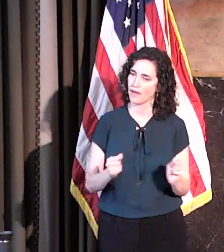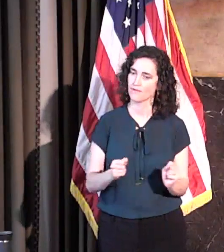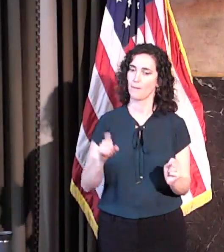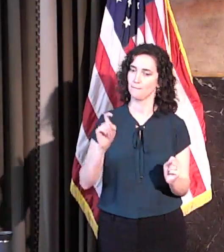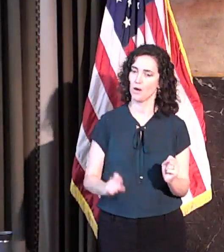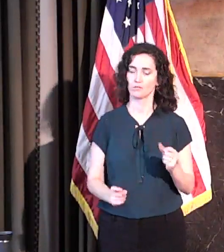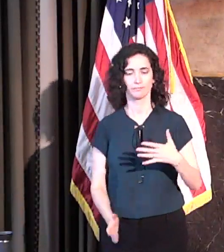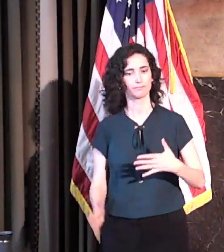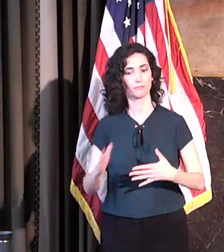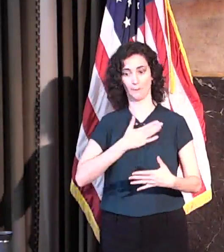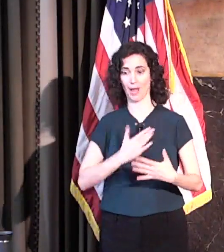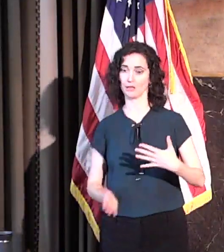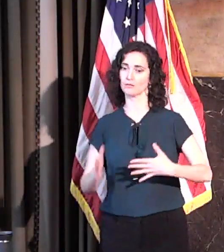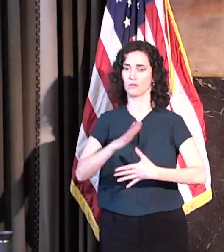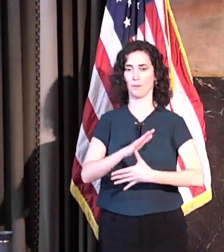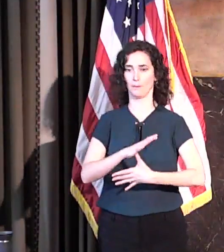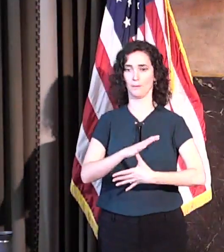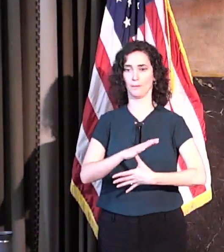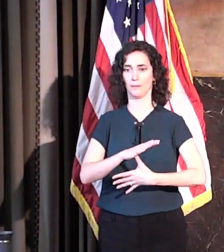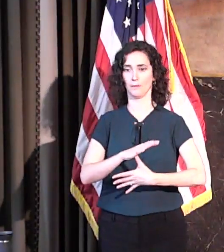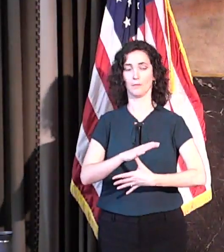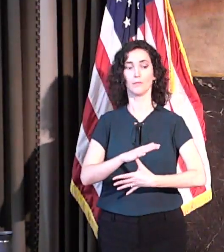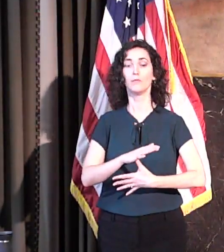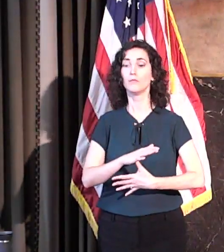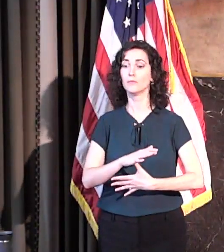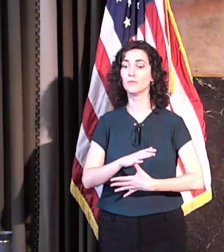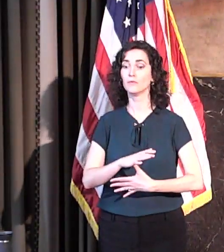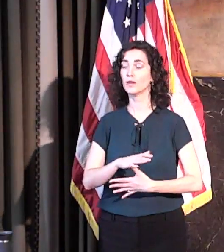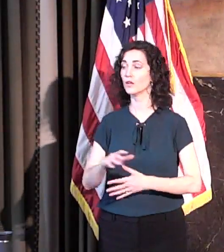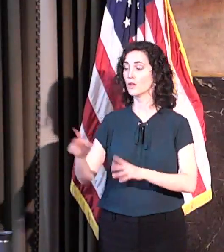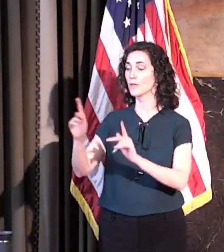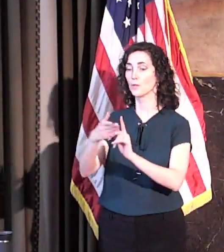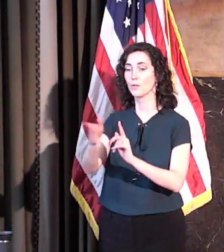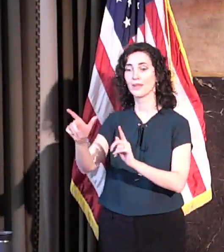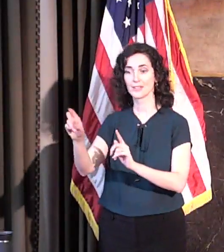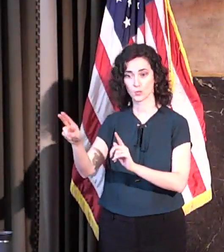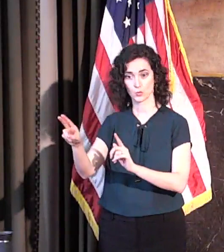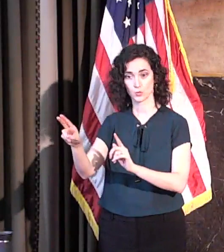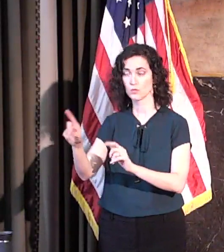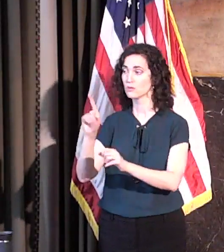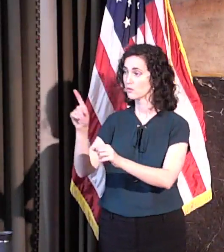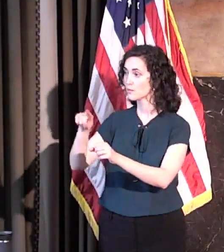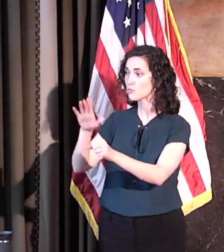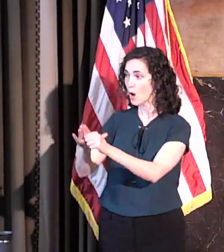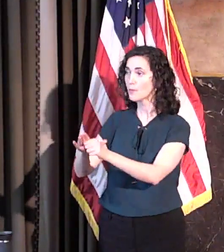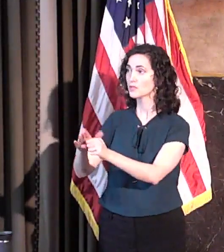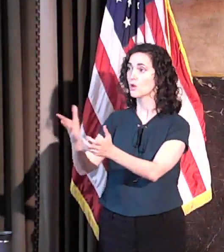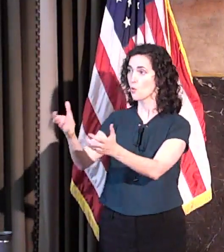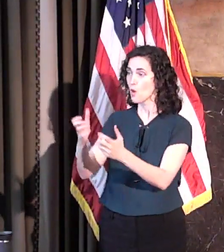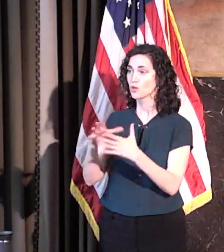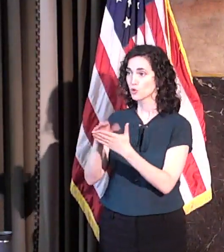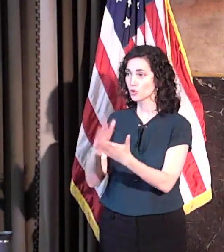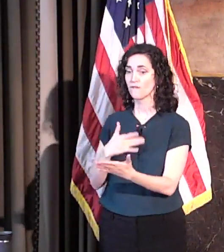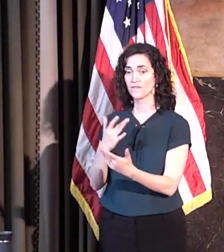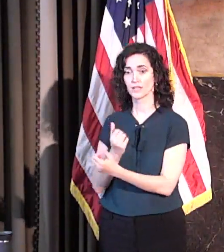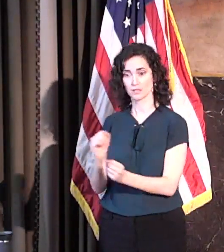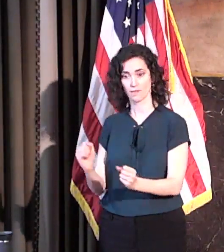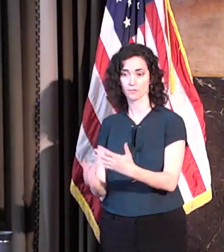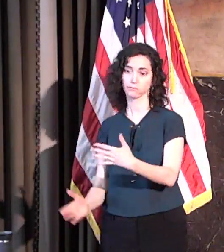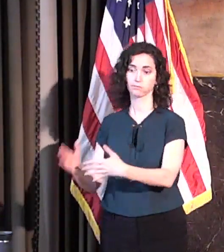number one priority that I have, and I have been assured by the folks at LSU that also is theirs, and they want those students and those students' parents to